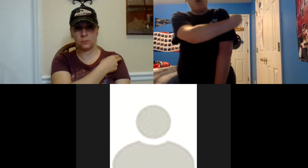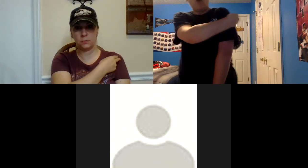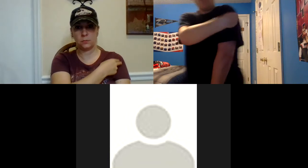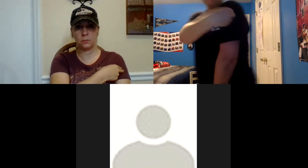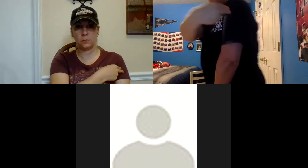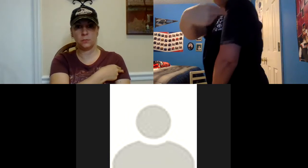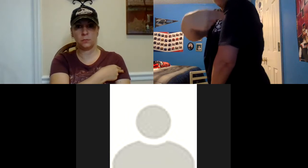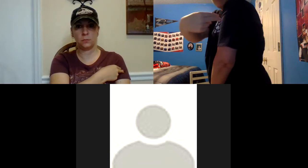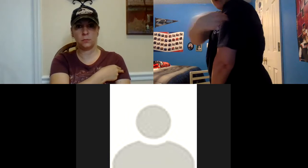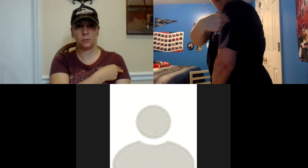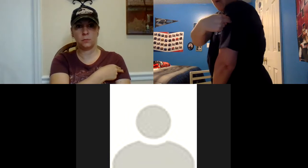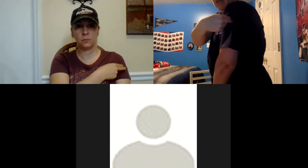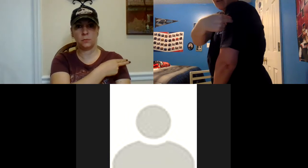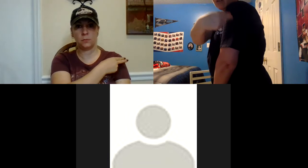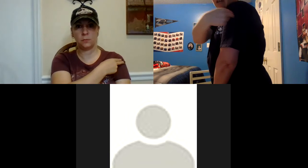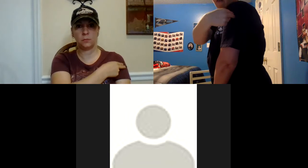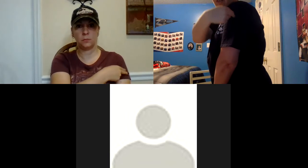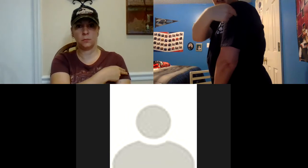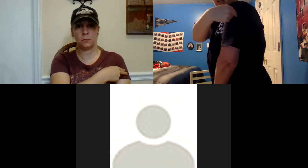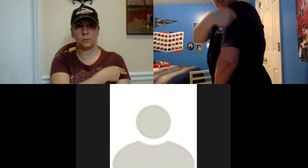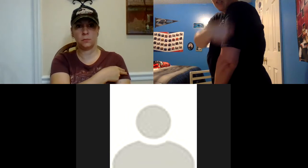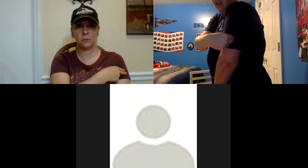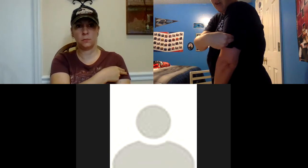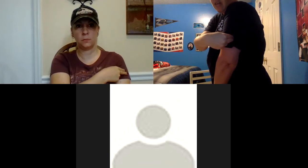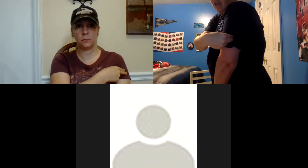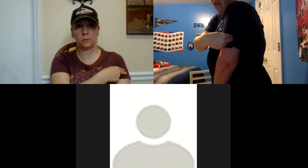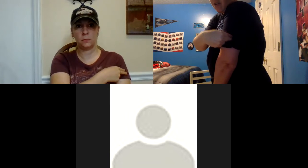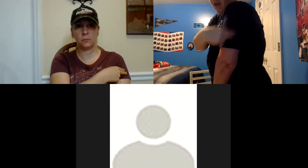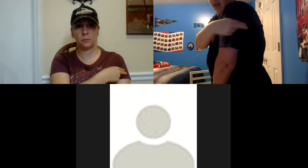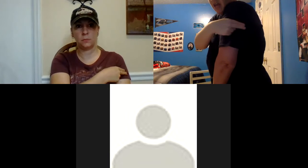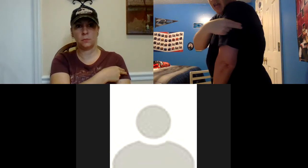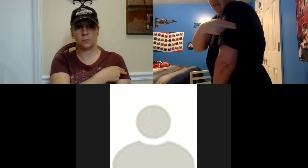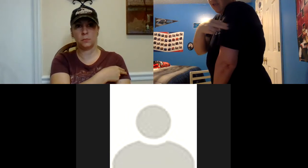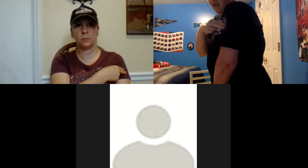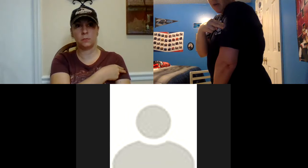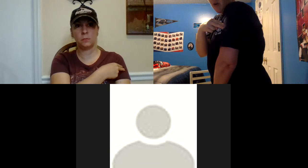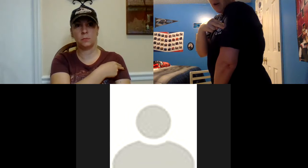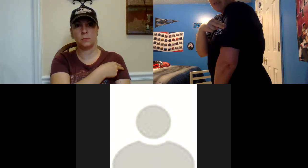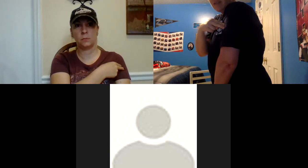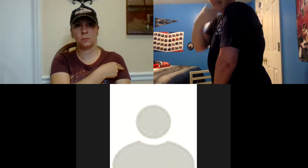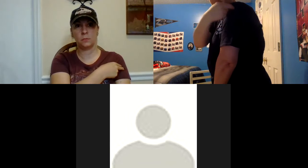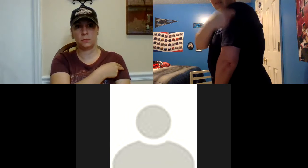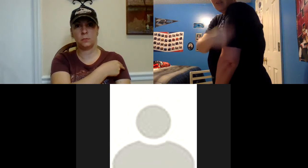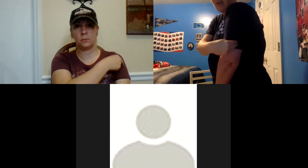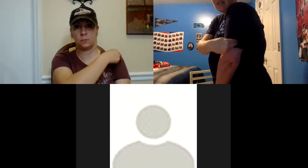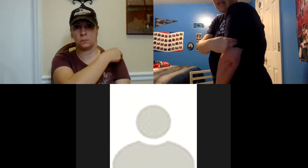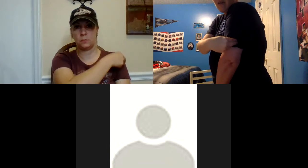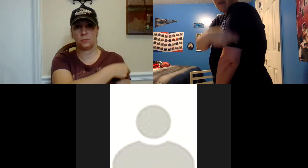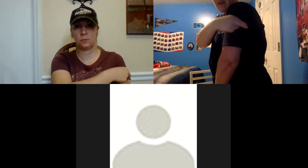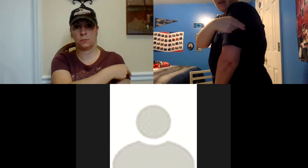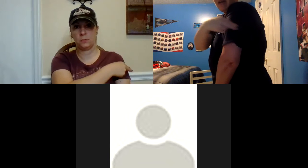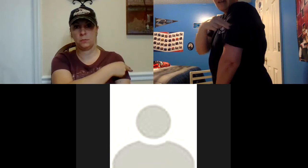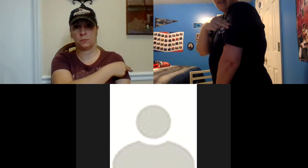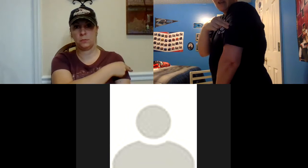in the arm, like you're poking yourself. So you go here and then you come across. So you're going